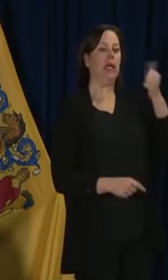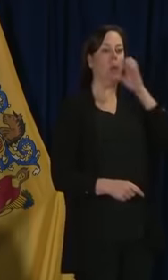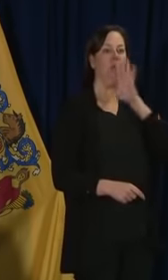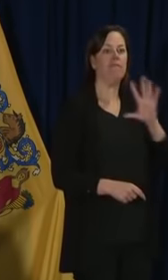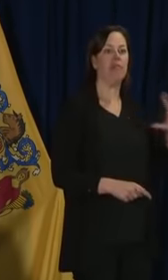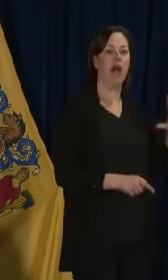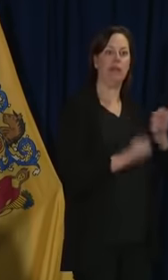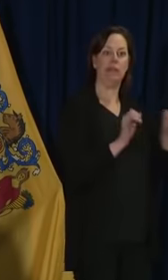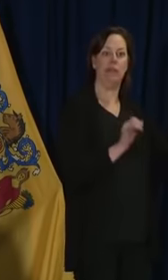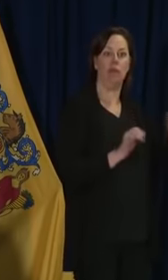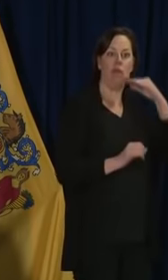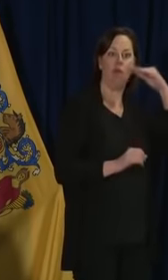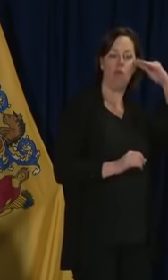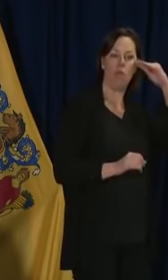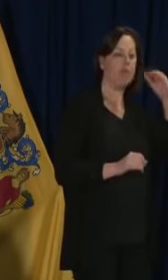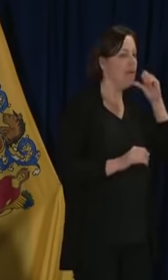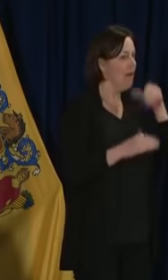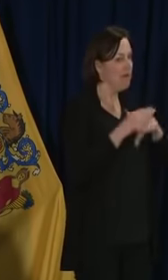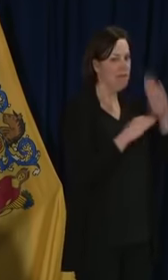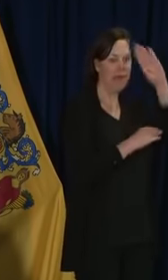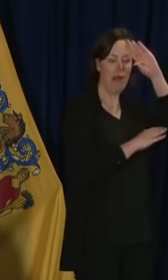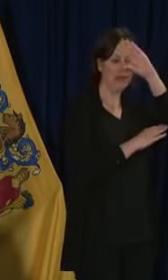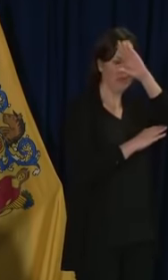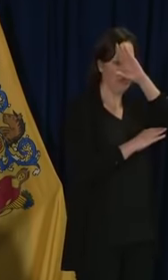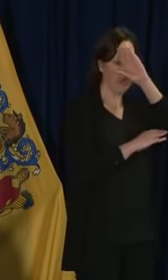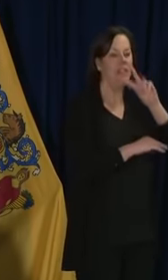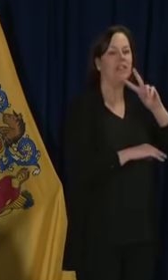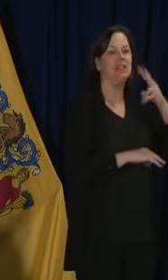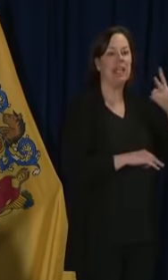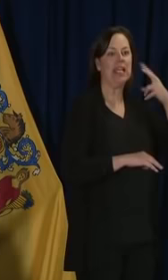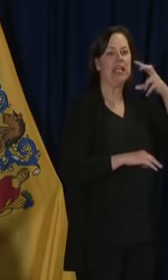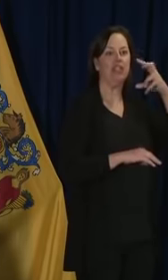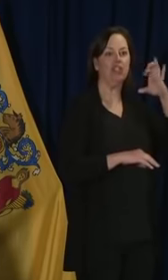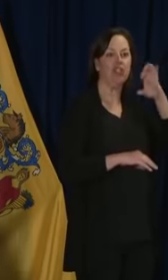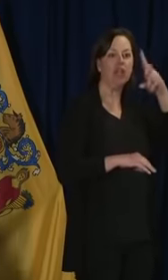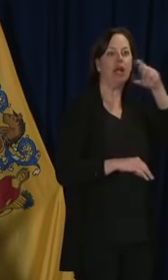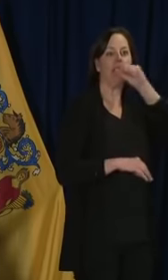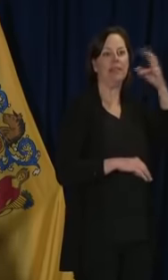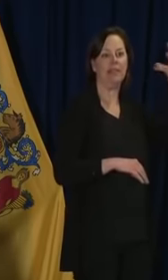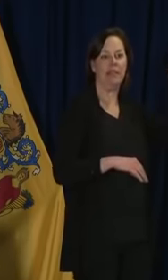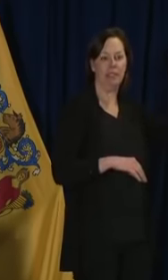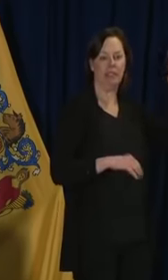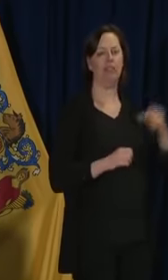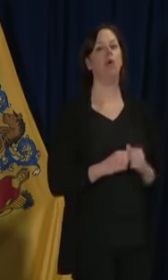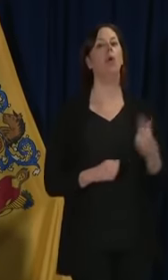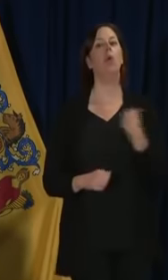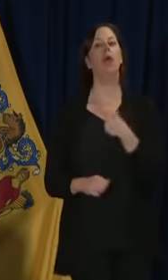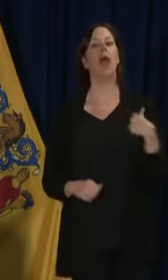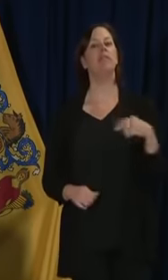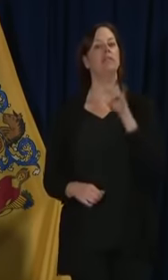home, not hospitalized. 700 isolation beds,